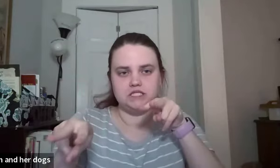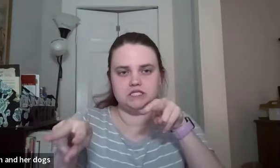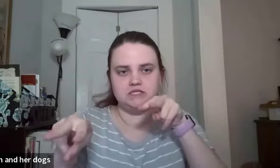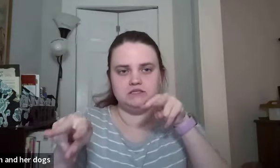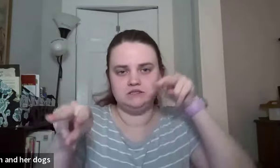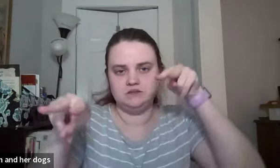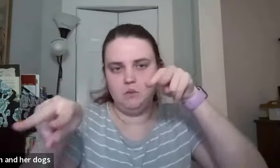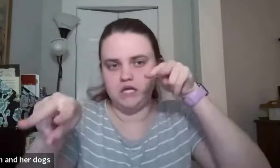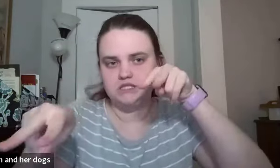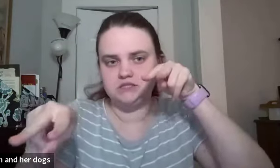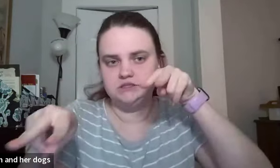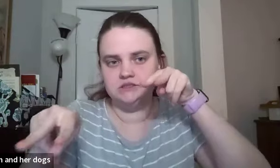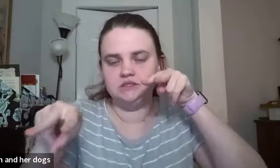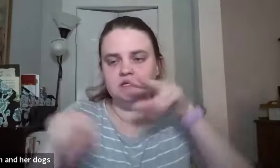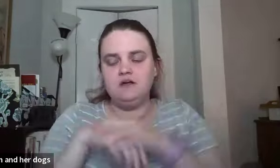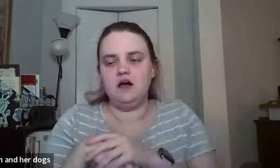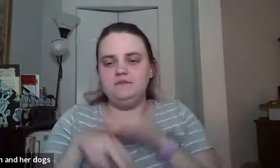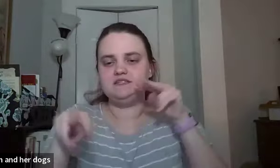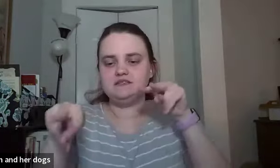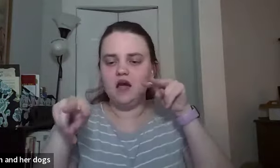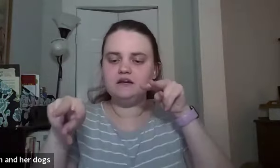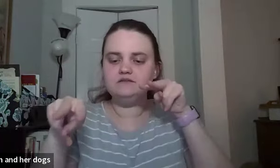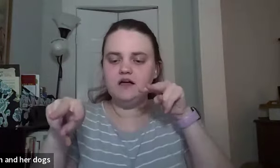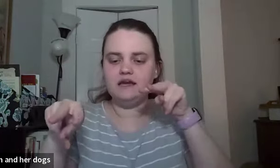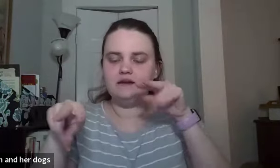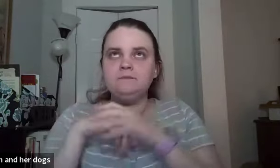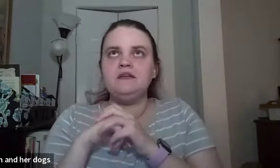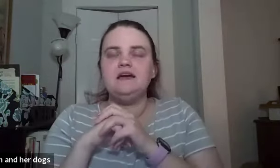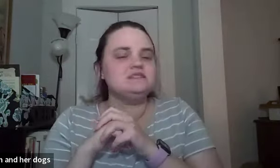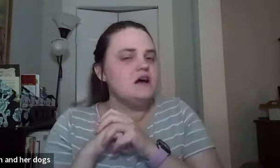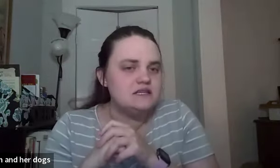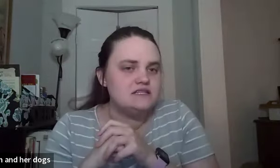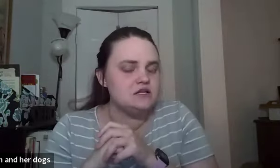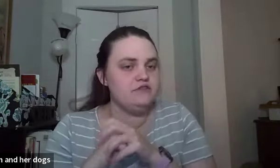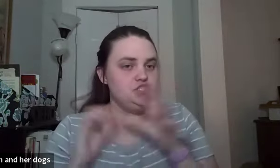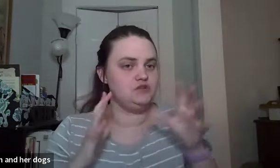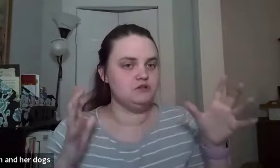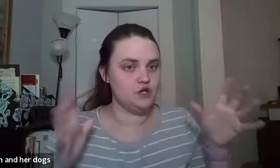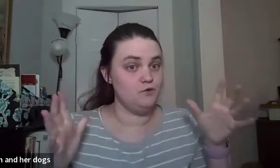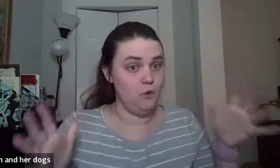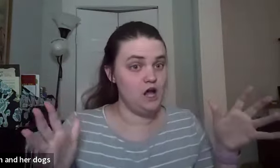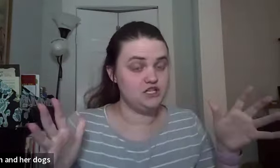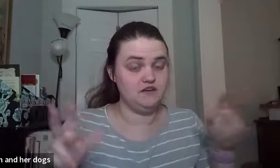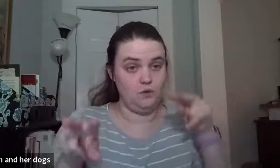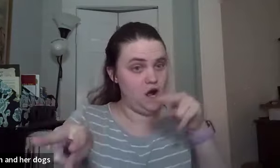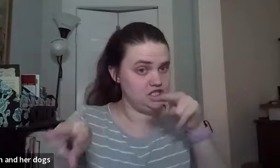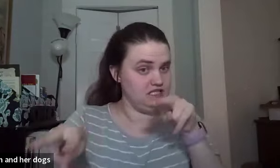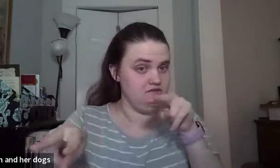watch. Watch. This is kind of like, it's not necessarily the general term for watch, like if you're watching TV or